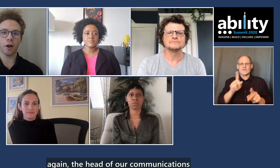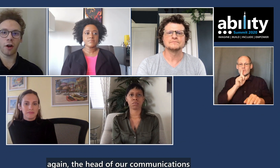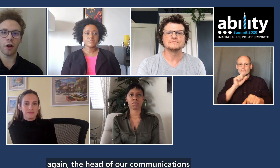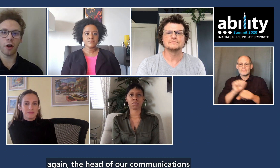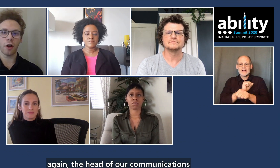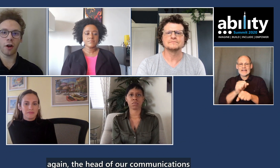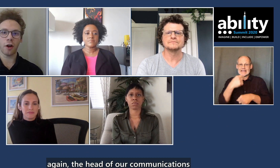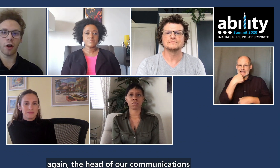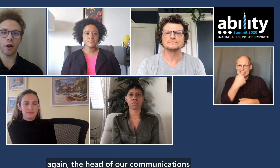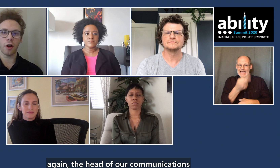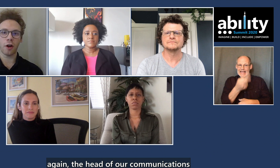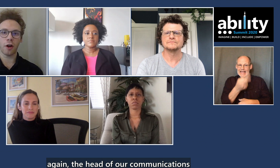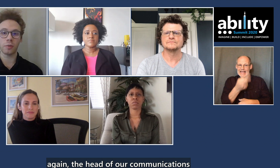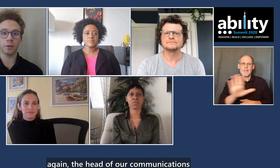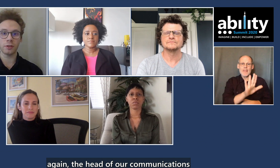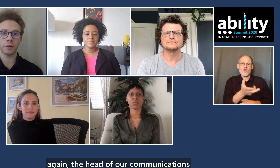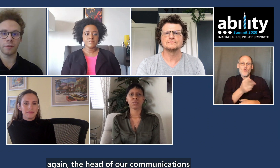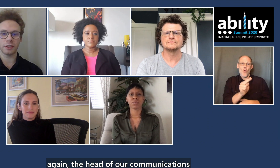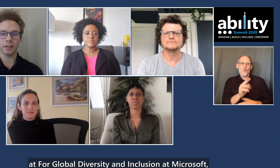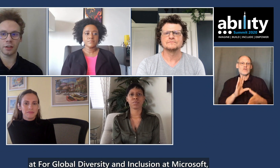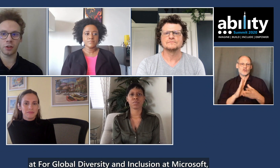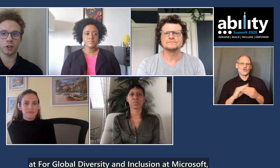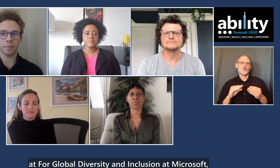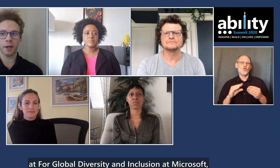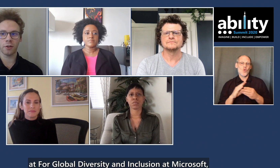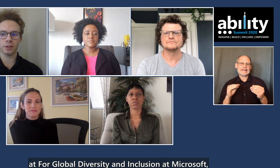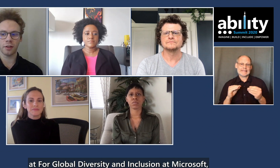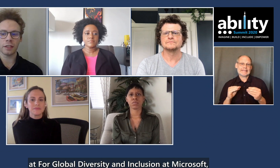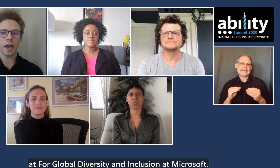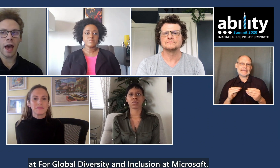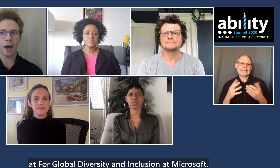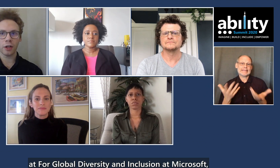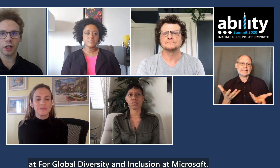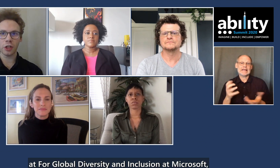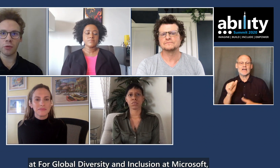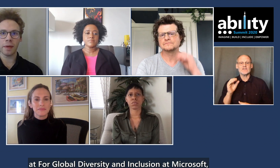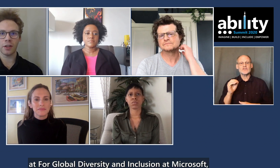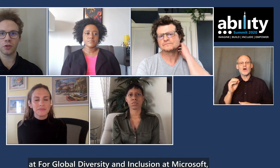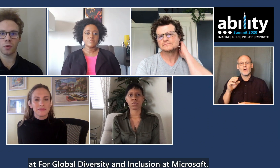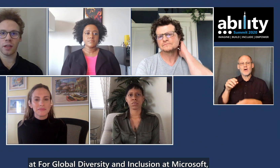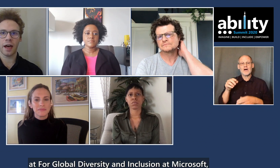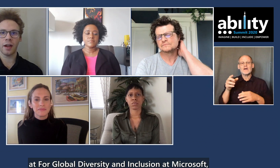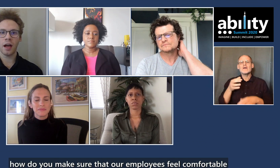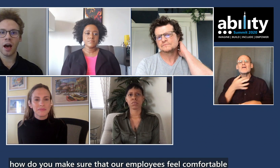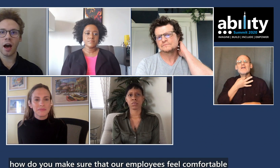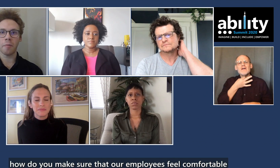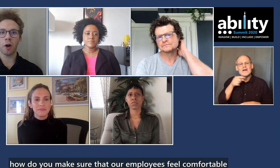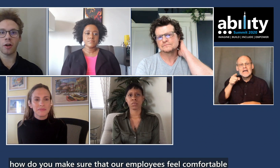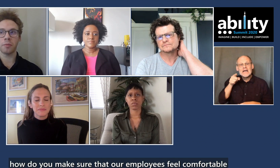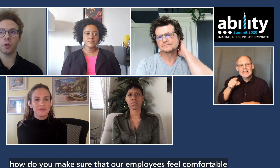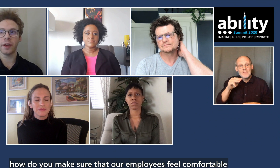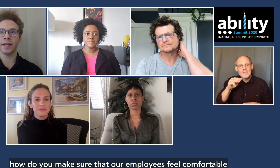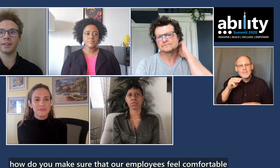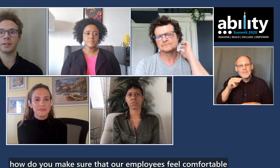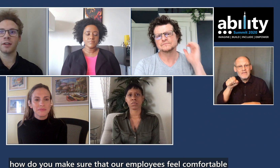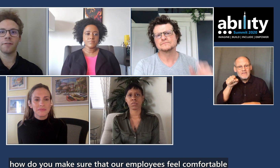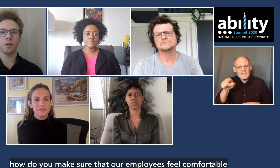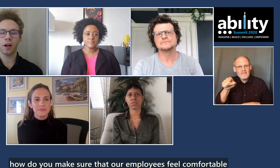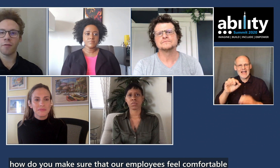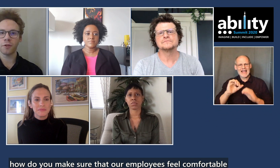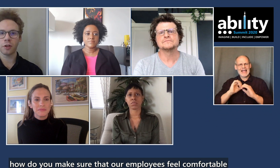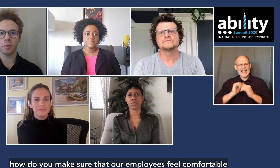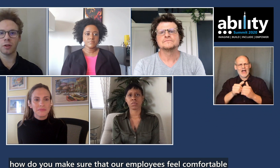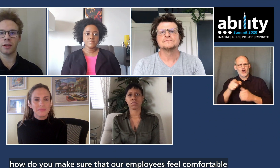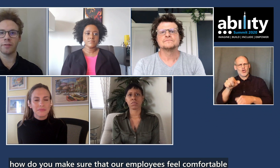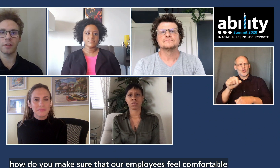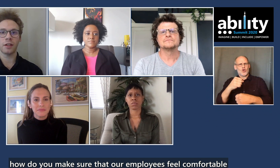our communications for global diversity and inclusion at Microsoft, how do you make sure that our employees